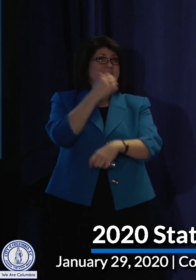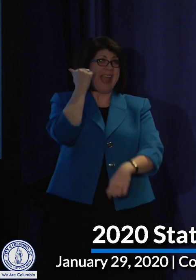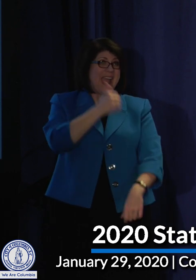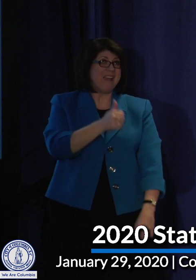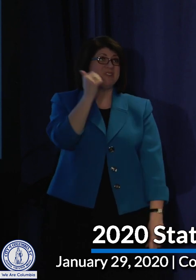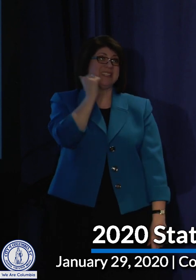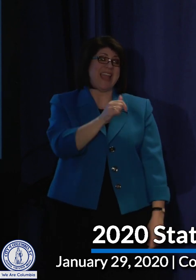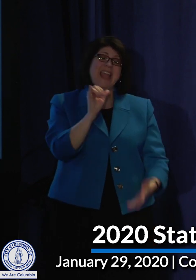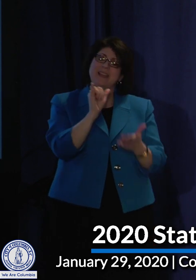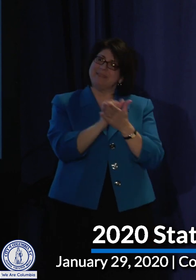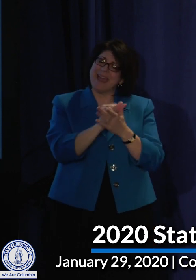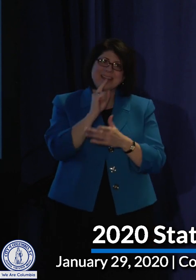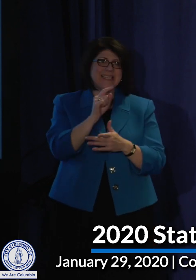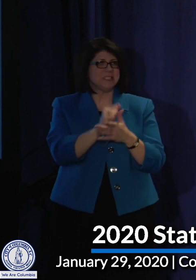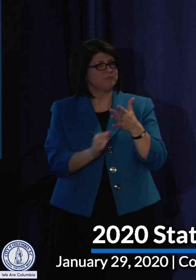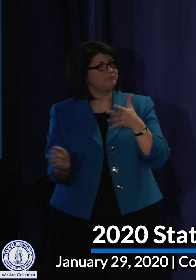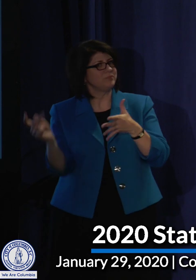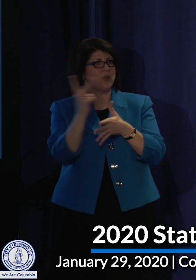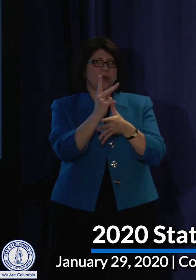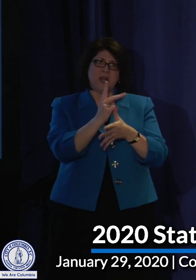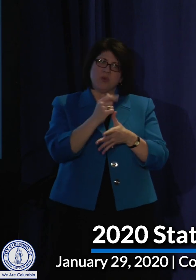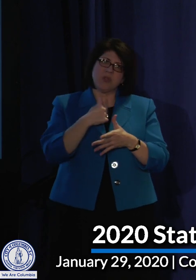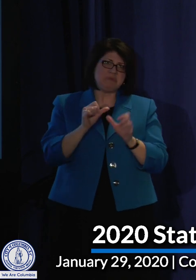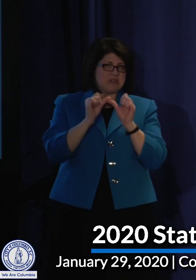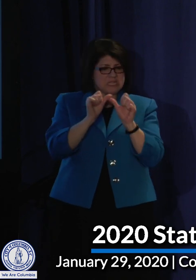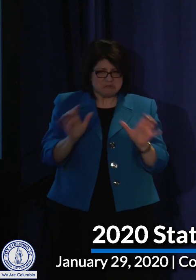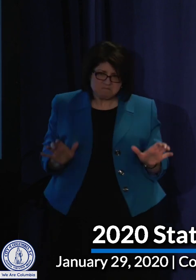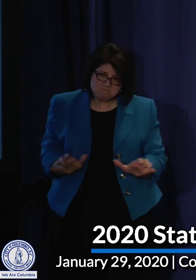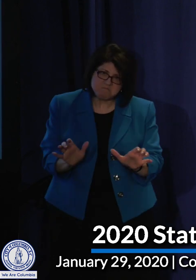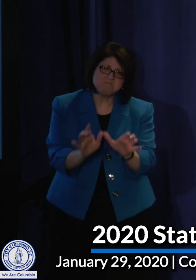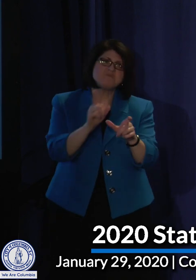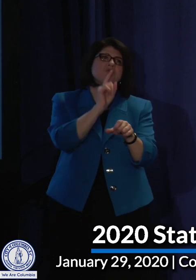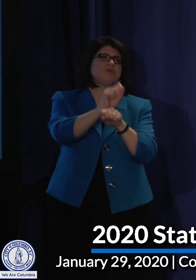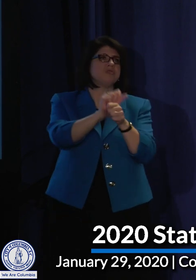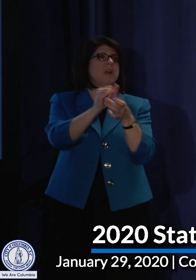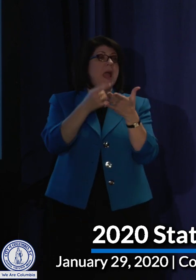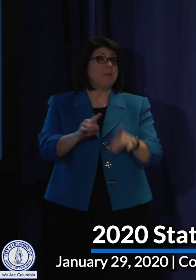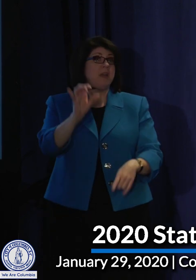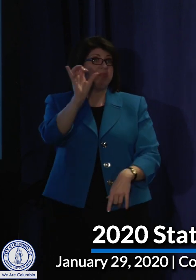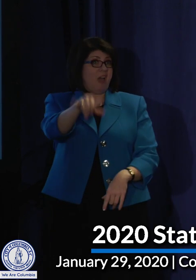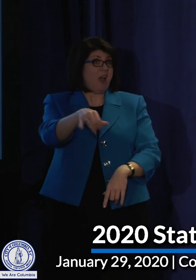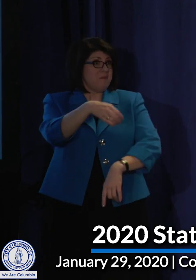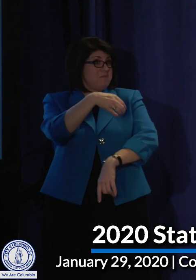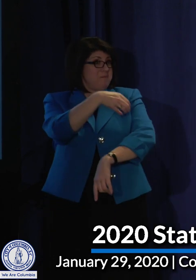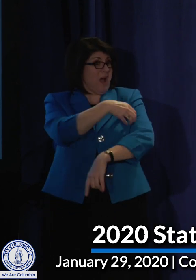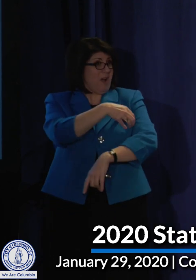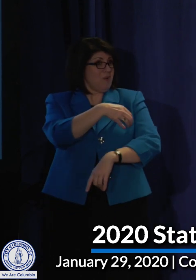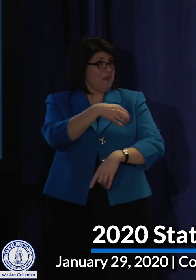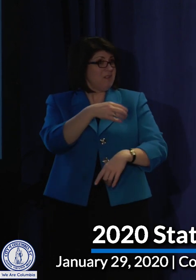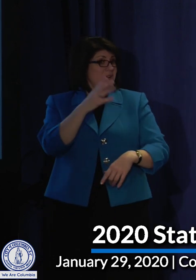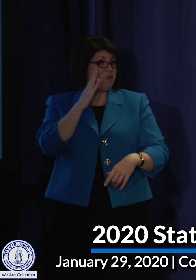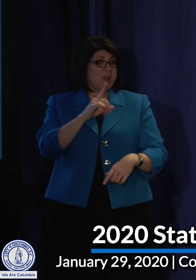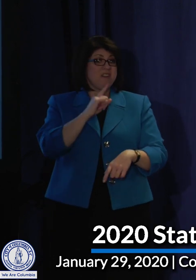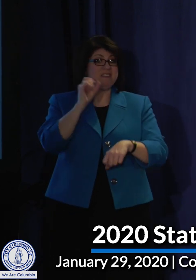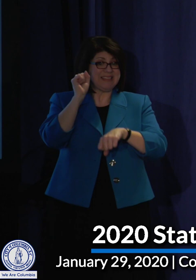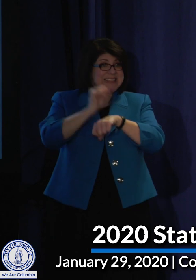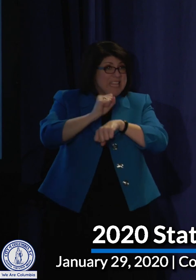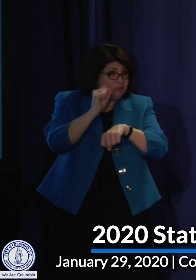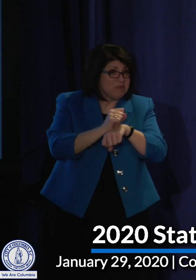be a priority. We're going to continue working and pushing to make sure that happens. That power will literally and